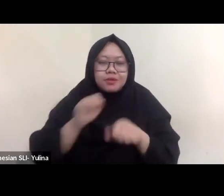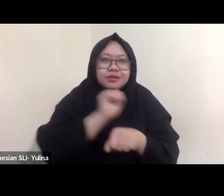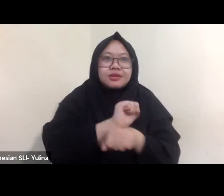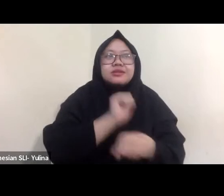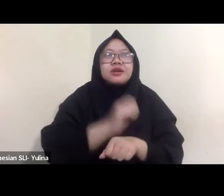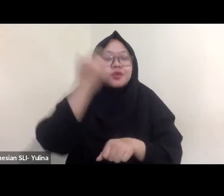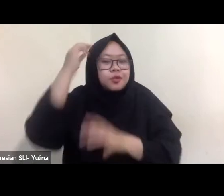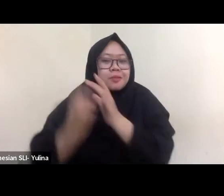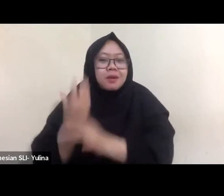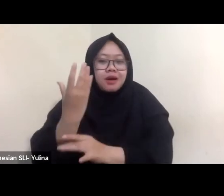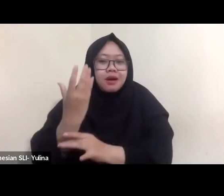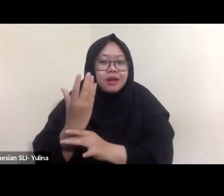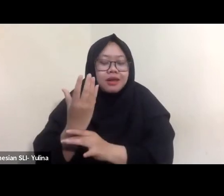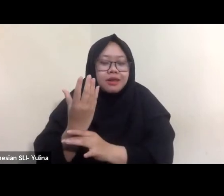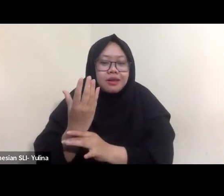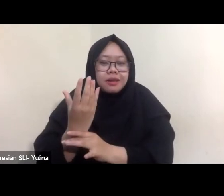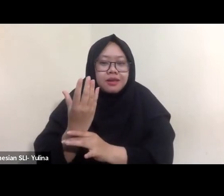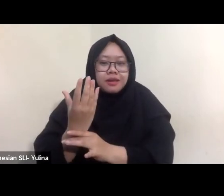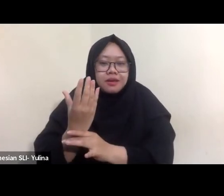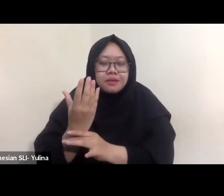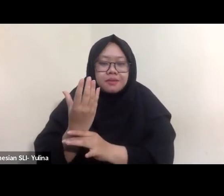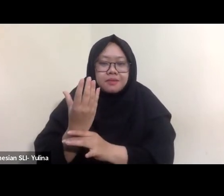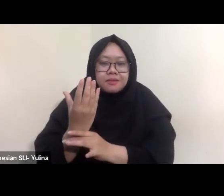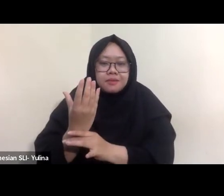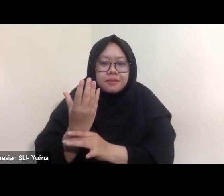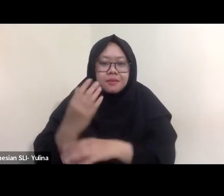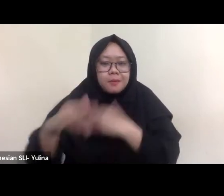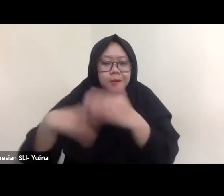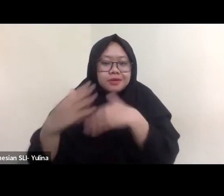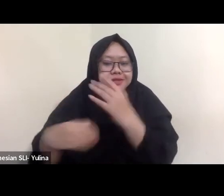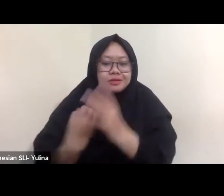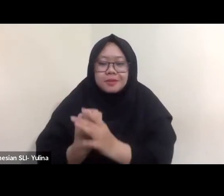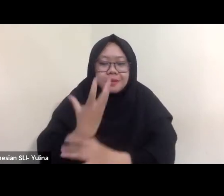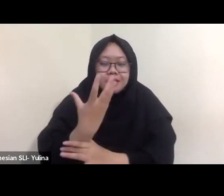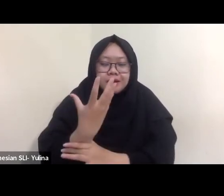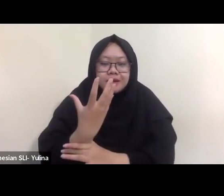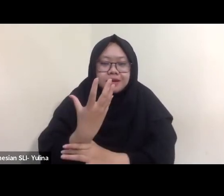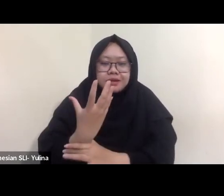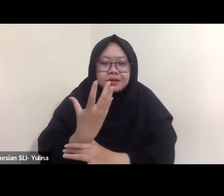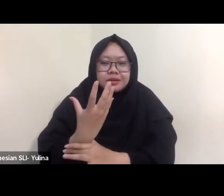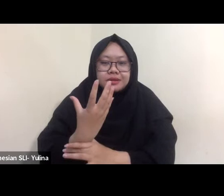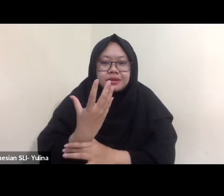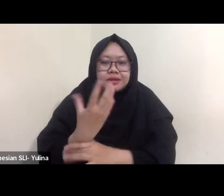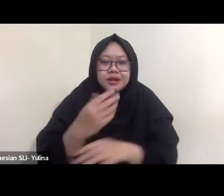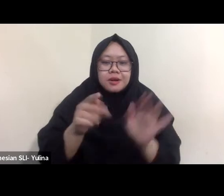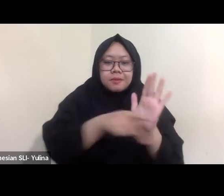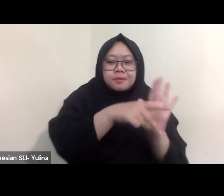in the process of developing our policy proposal. So we have